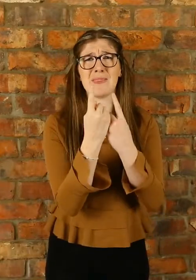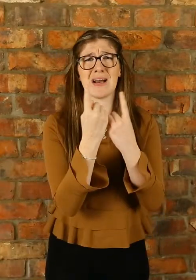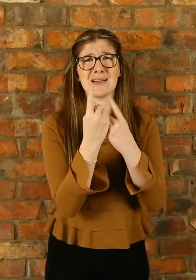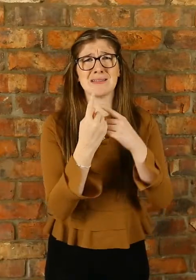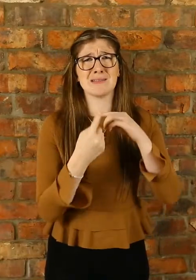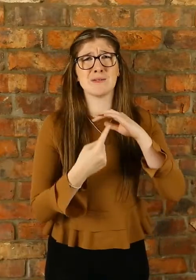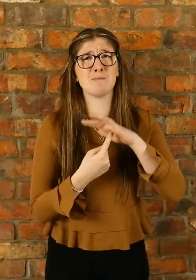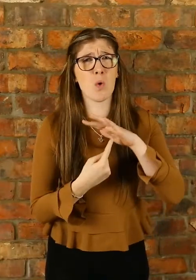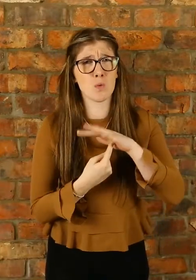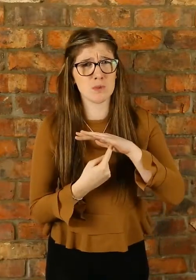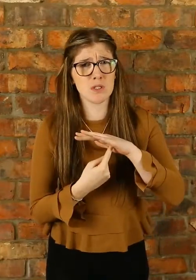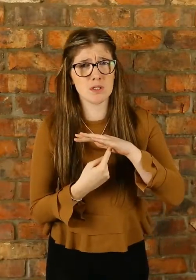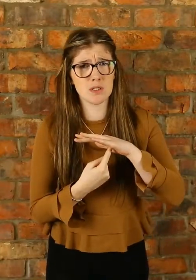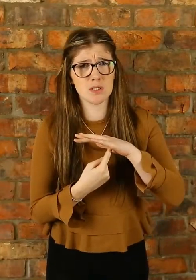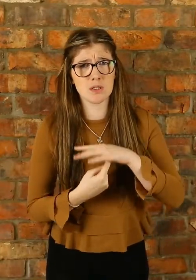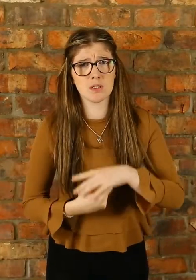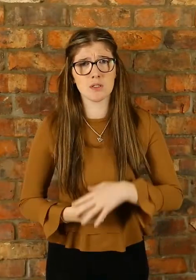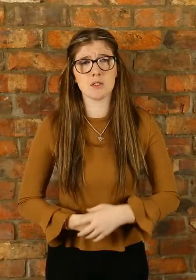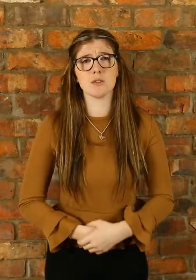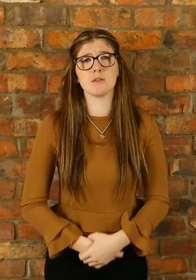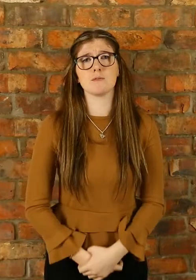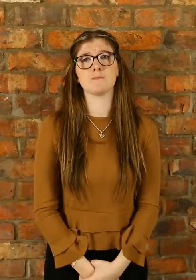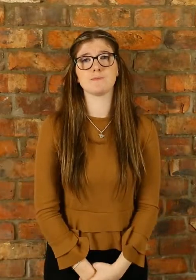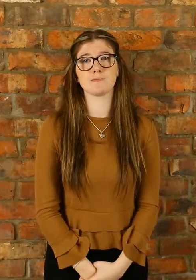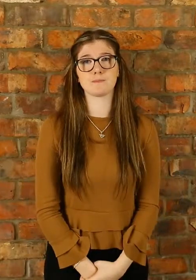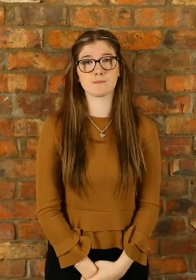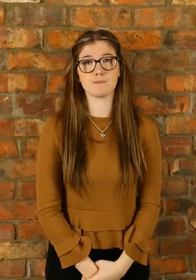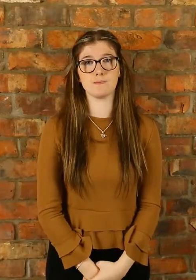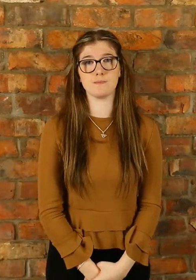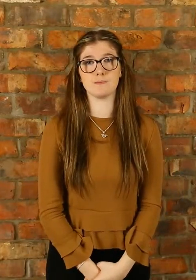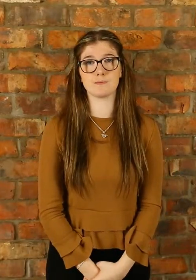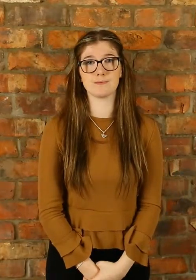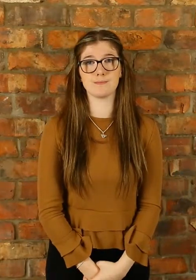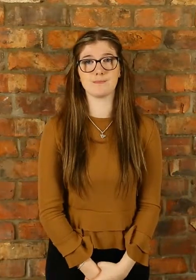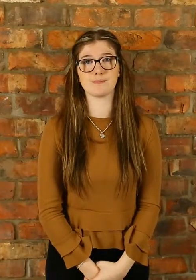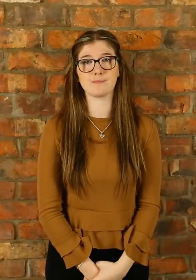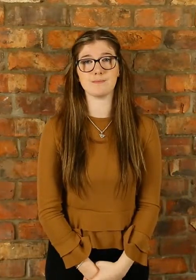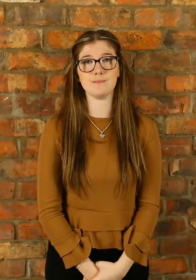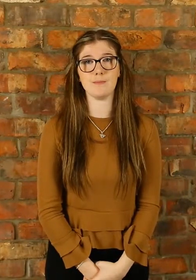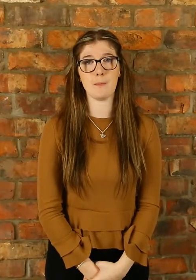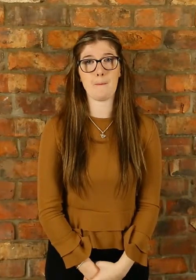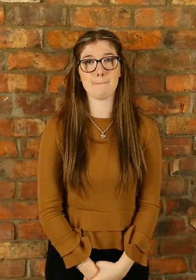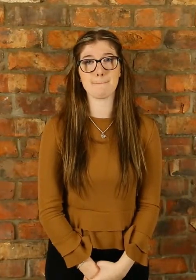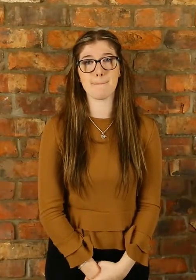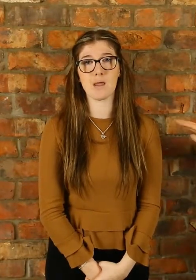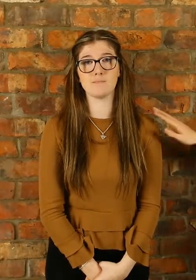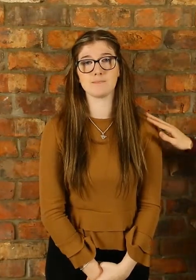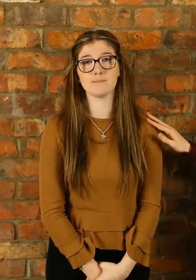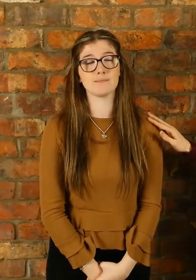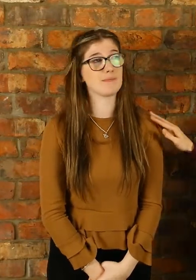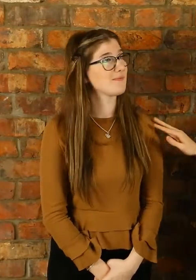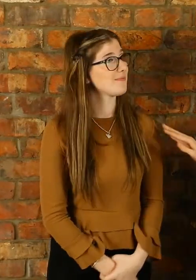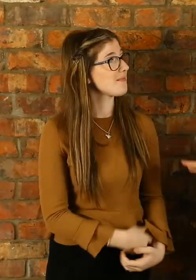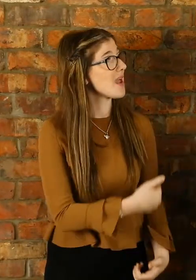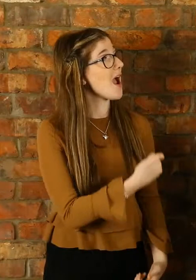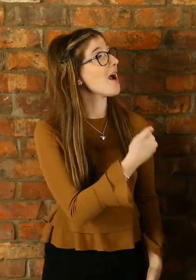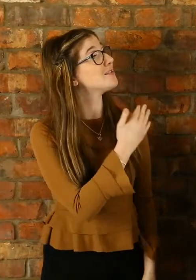There are 5 important things that you must know when getting a deaf person's attention.